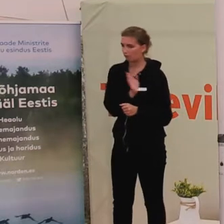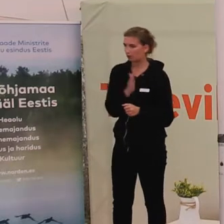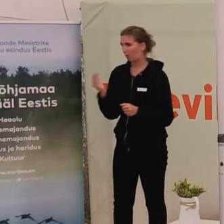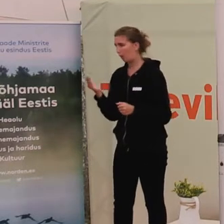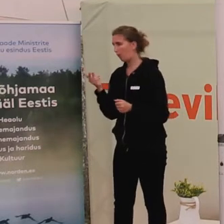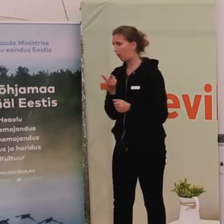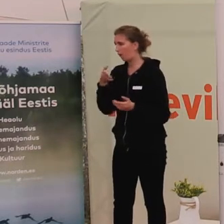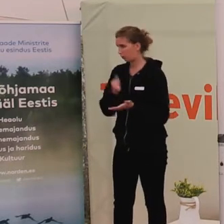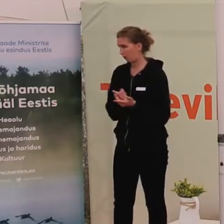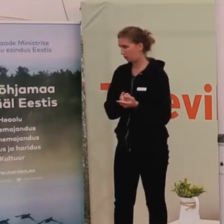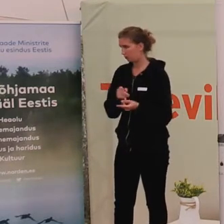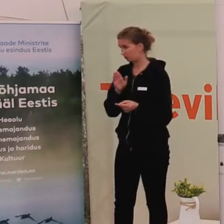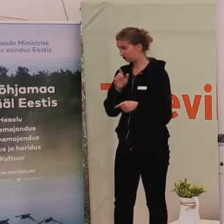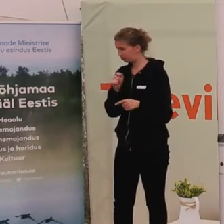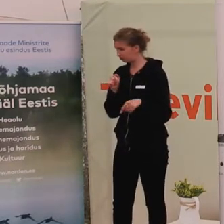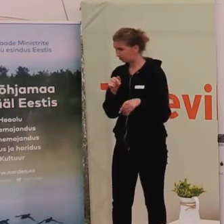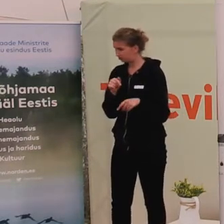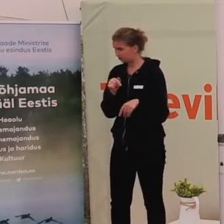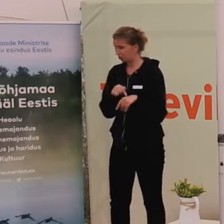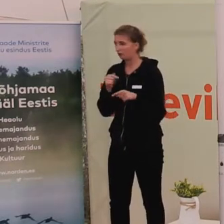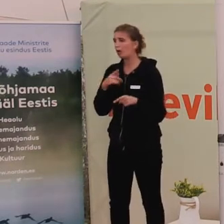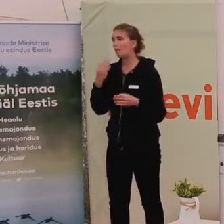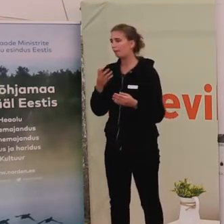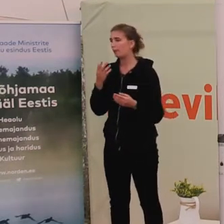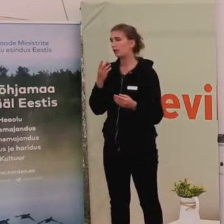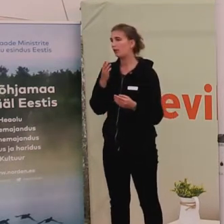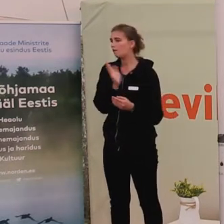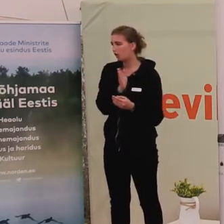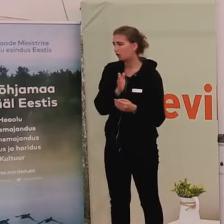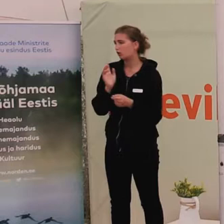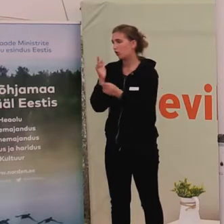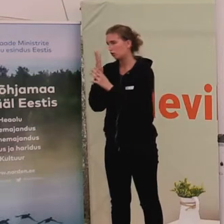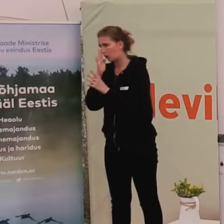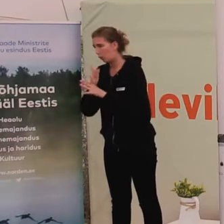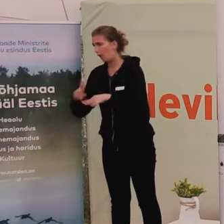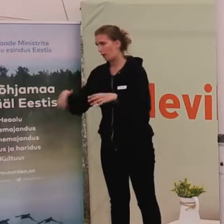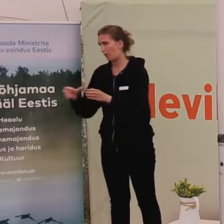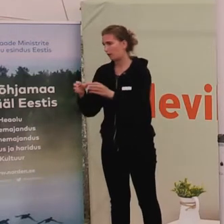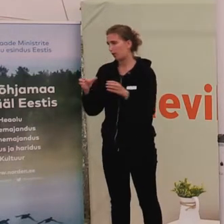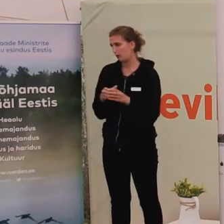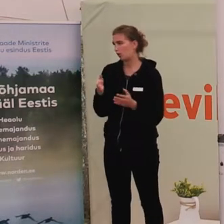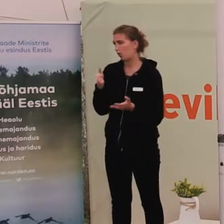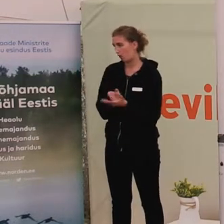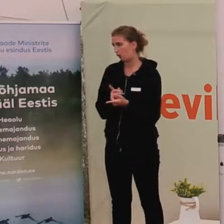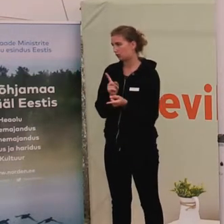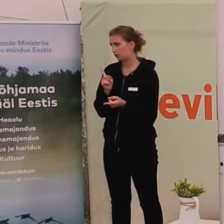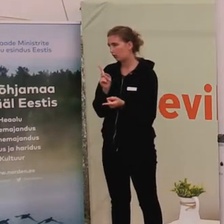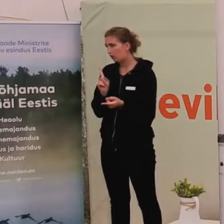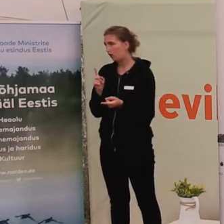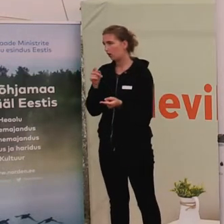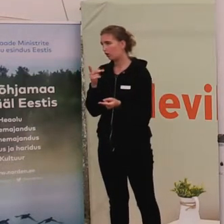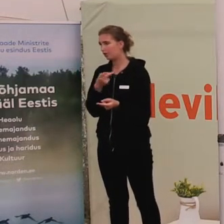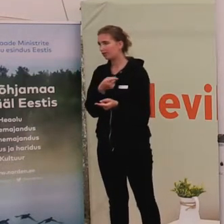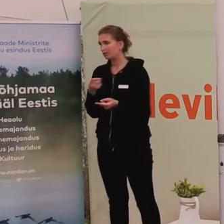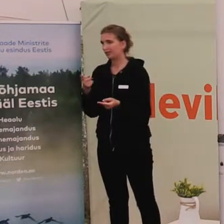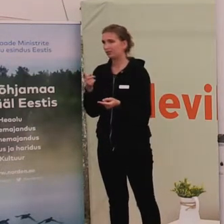with them? I mean, we have a left wing party and we have a green party. But I think most of them find it quite inconvenient to speak about